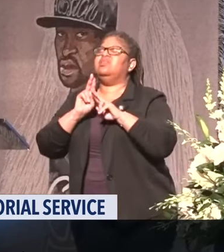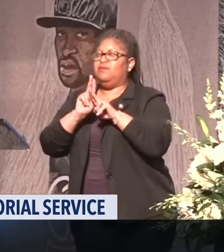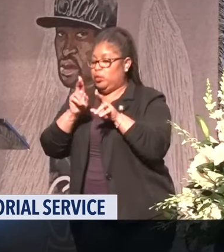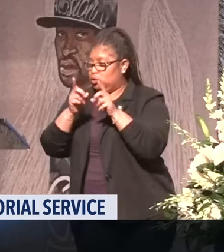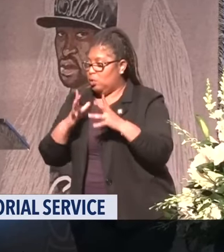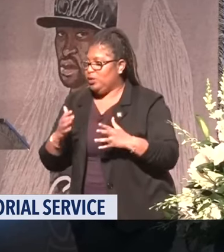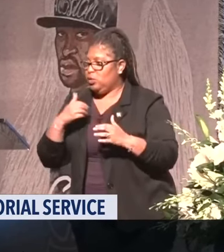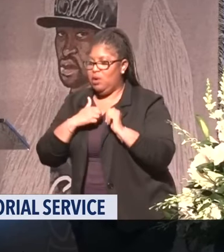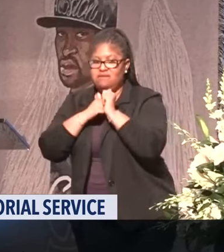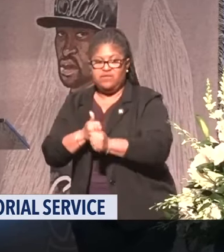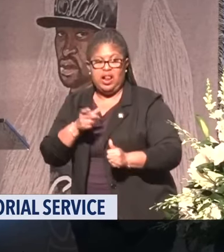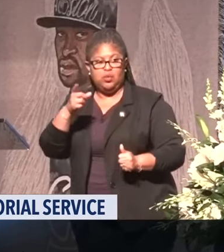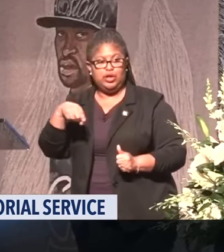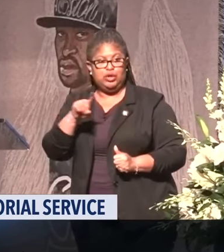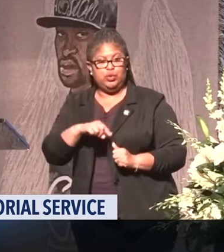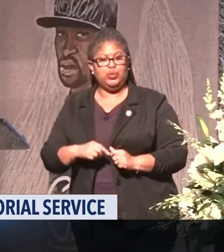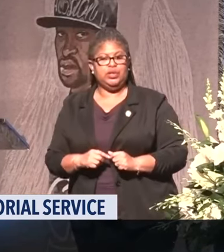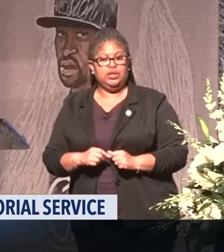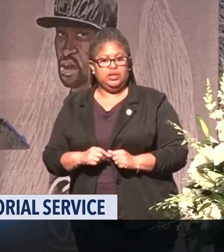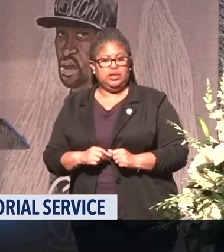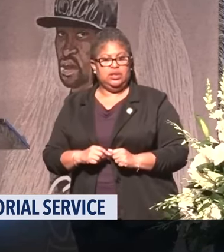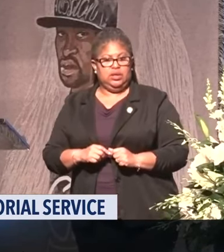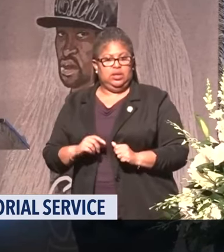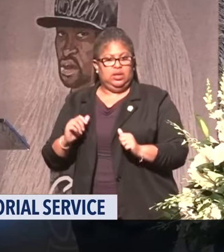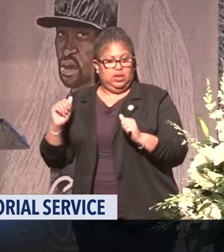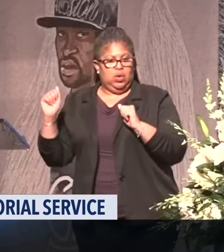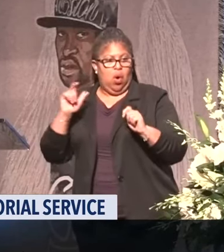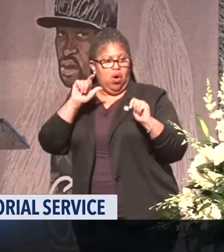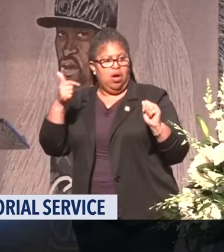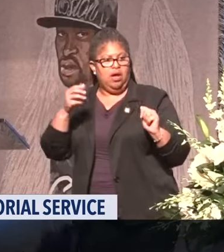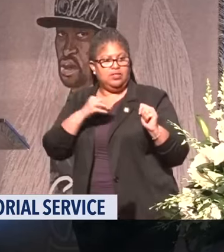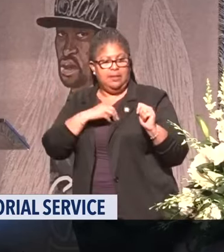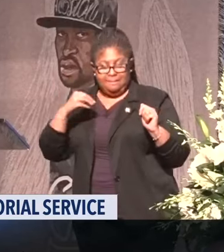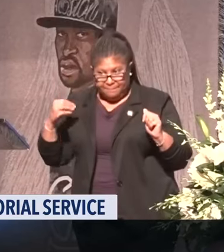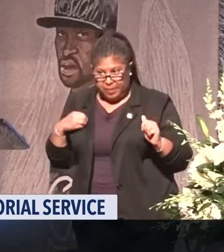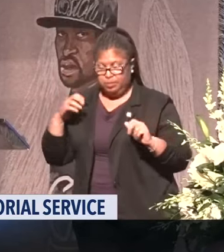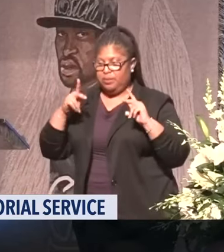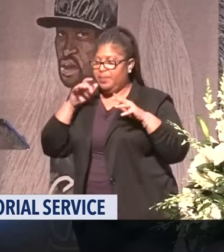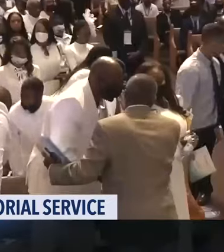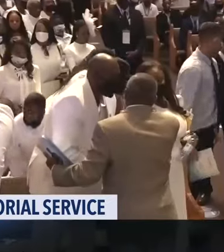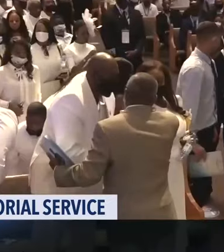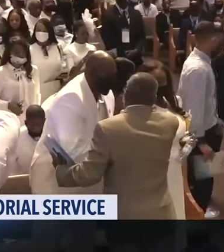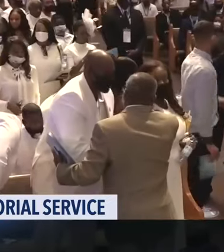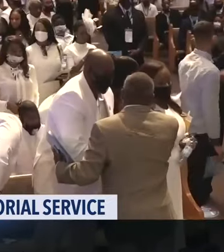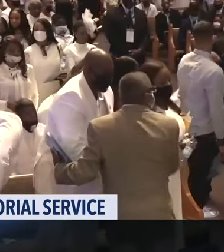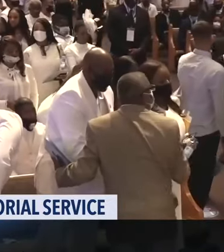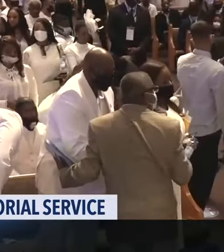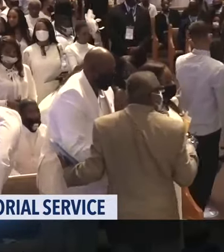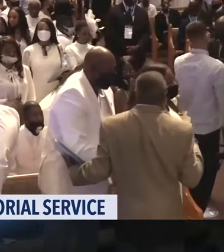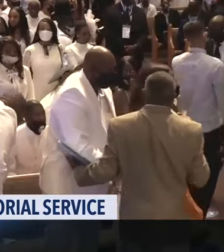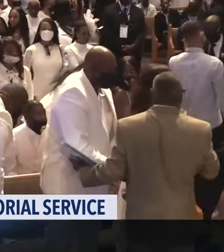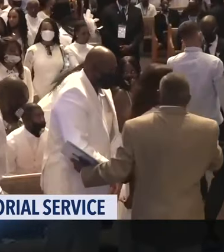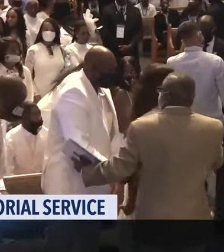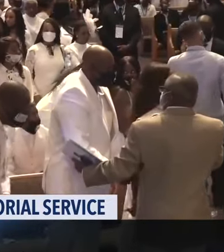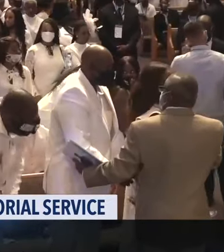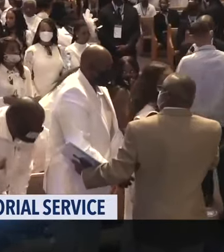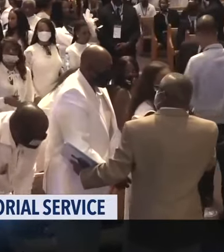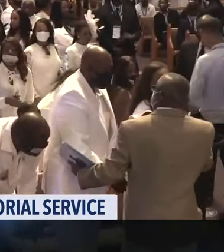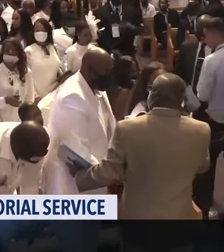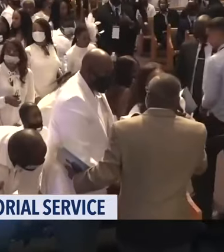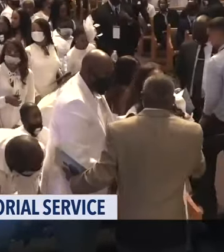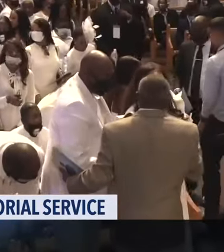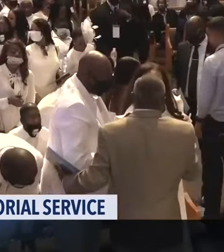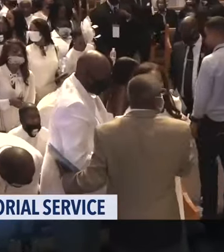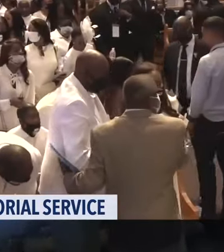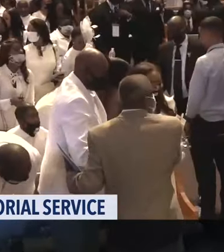directions and all other members of the congregation will remain seated until the ushers